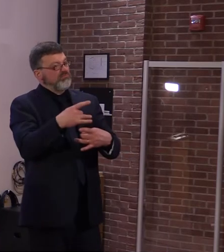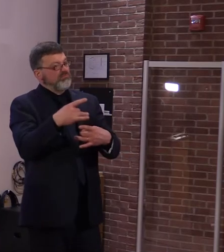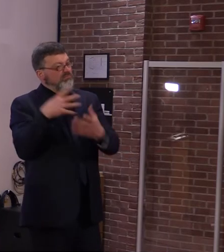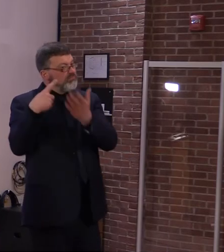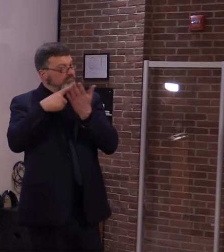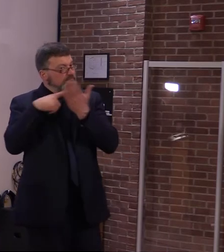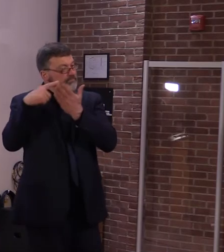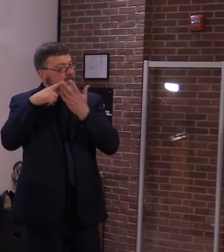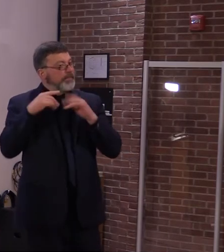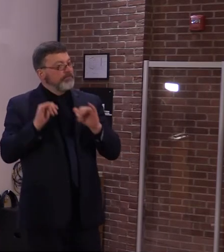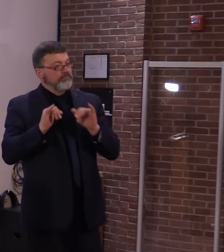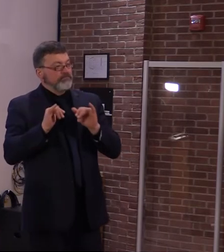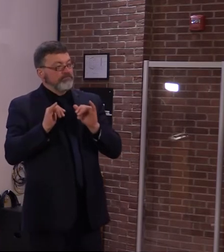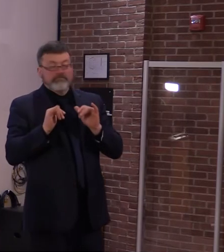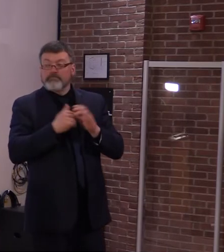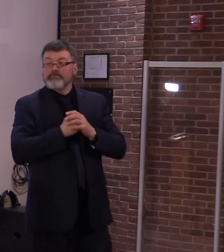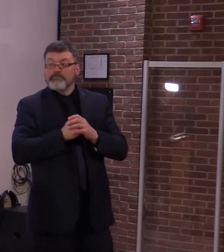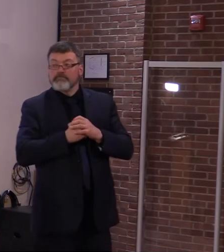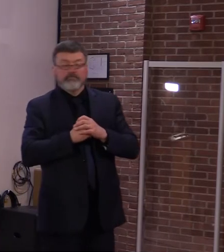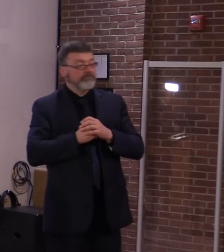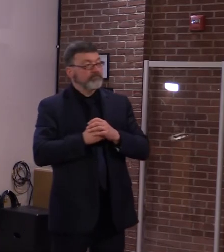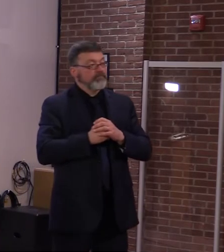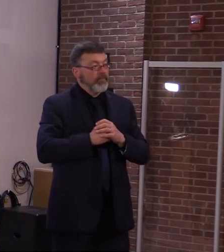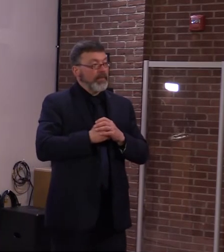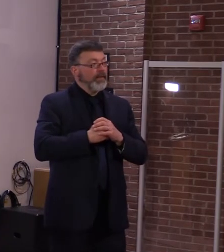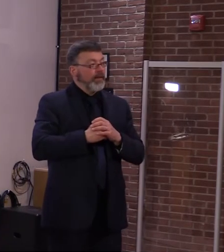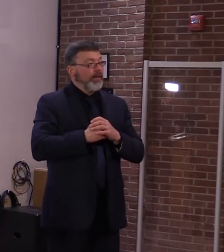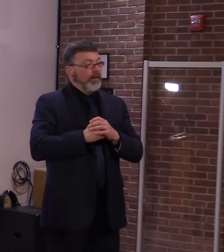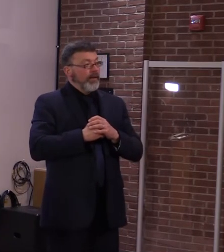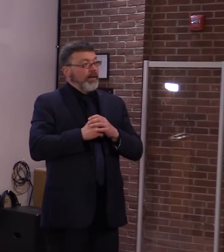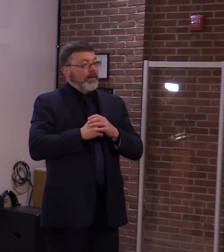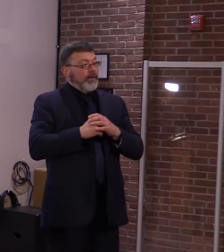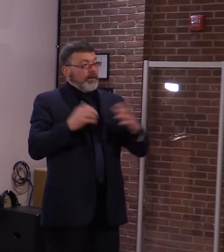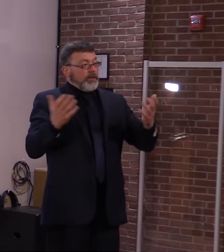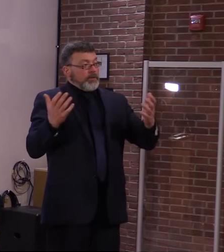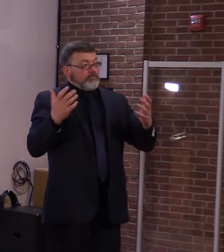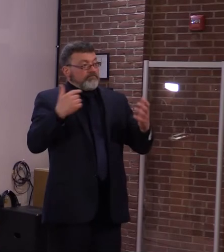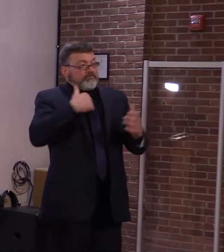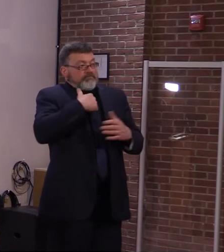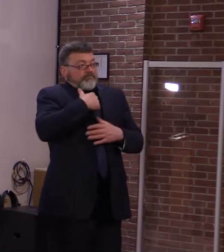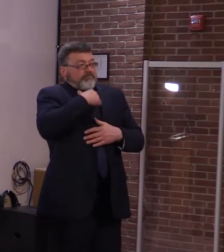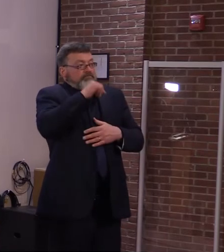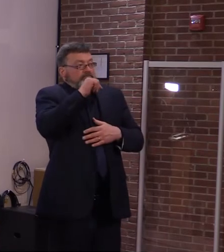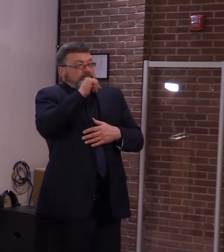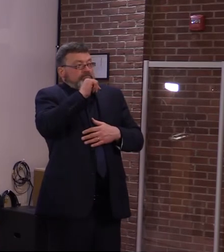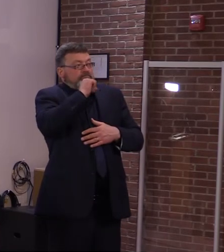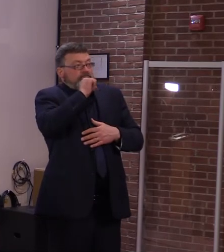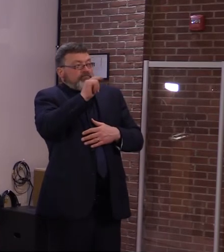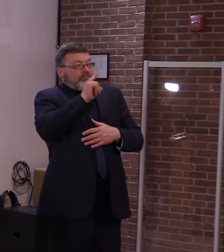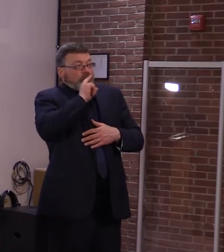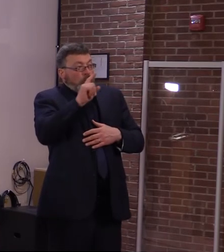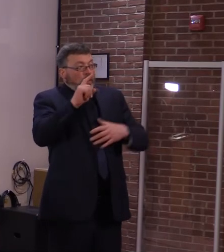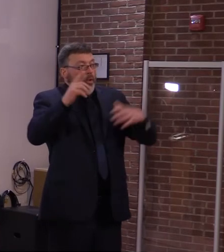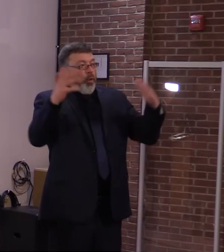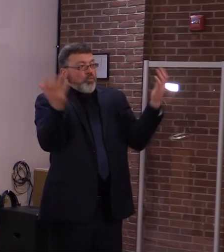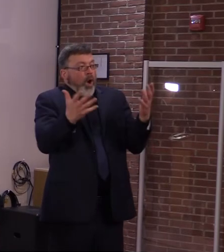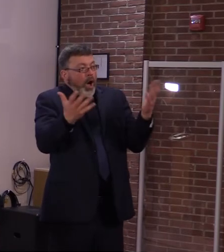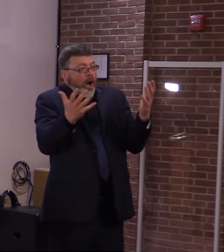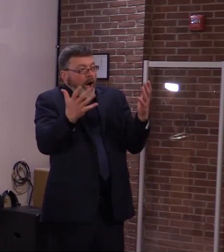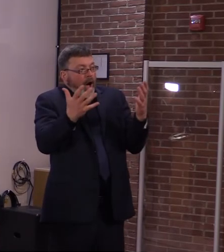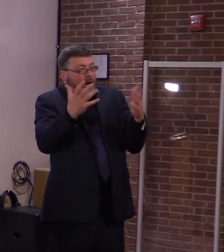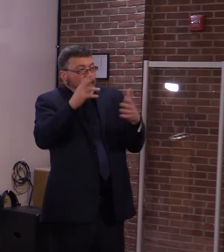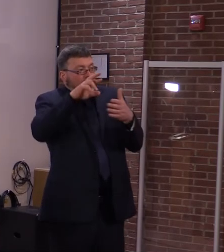waiting type of approach, but I don't know what the ripple effect is of this. And I